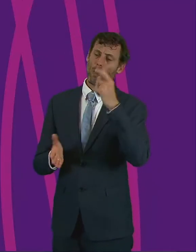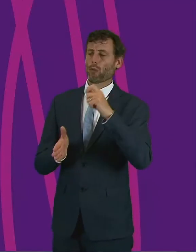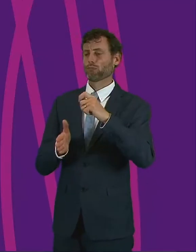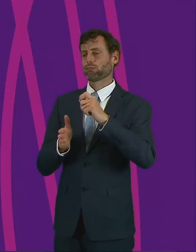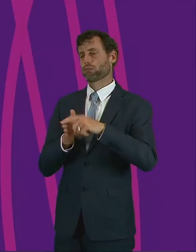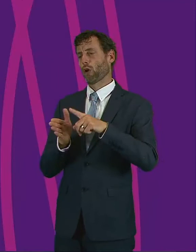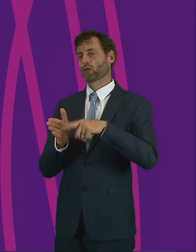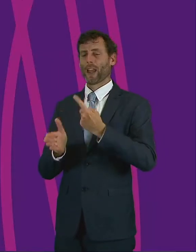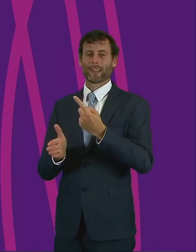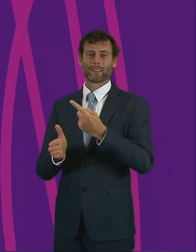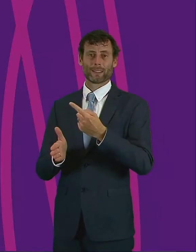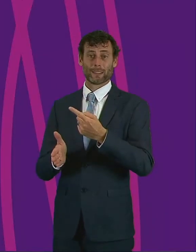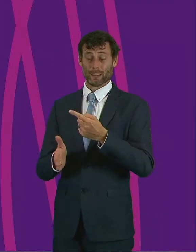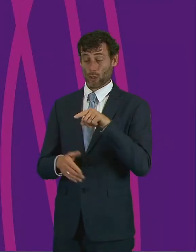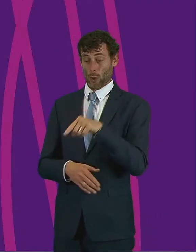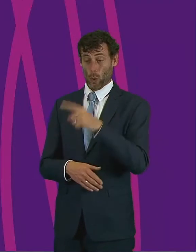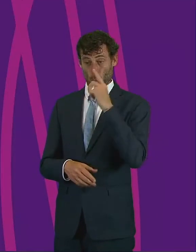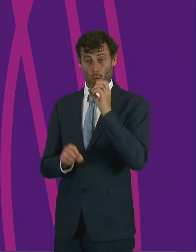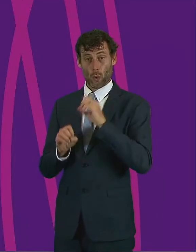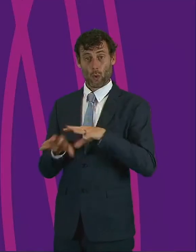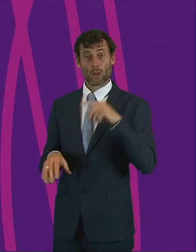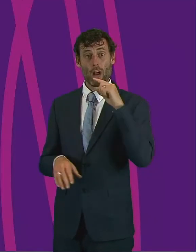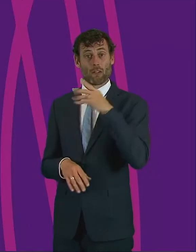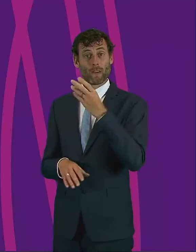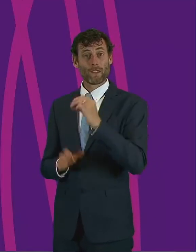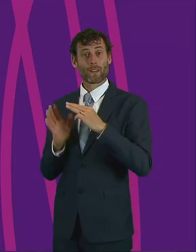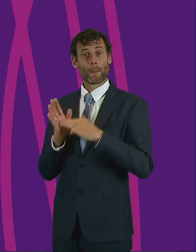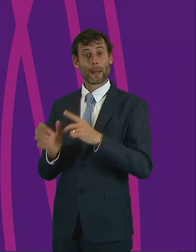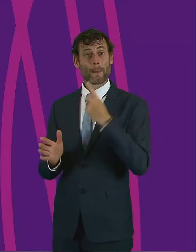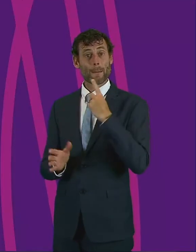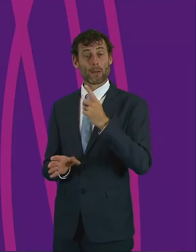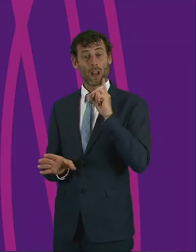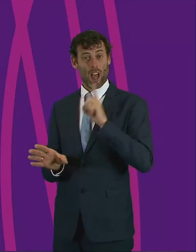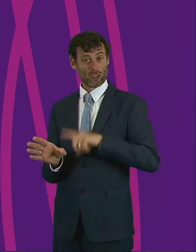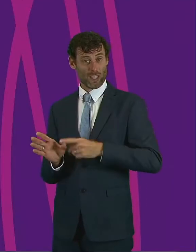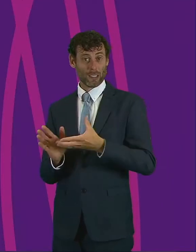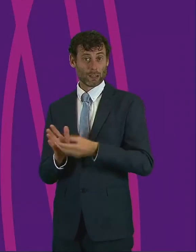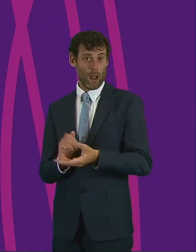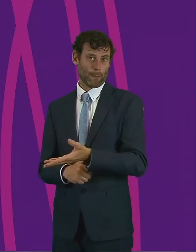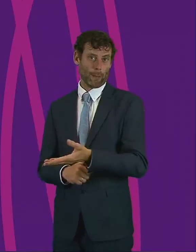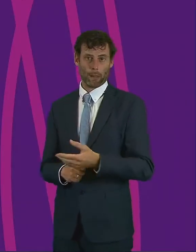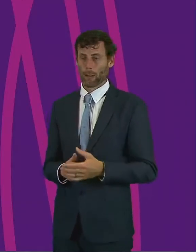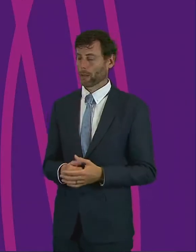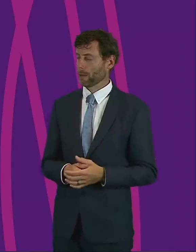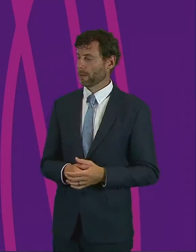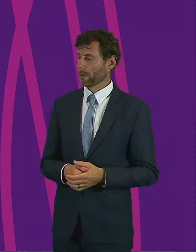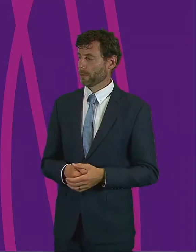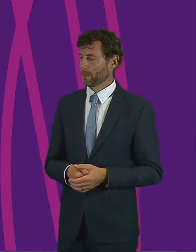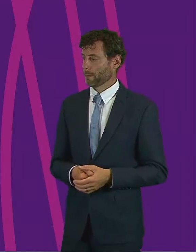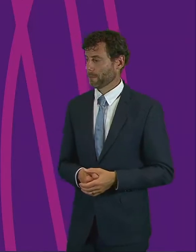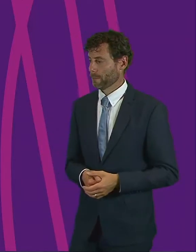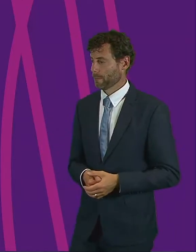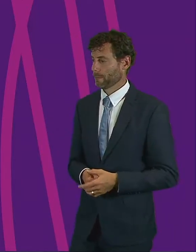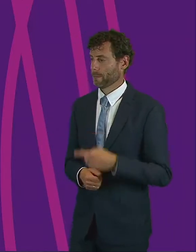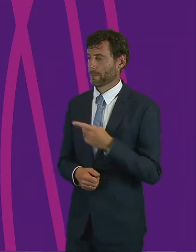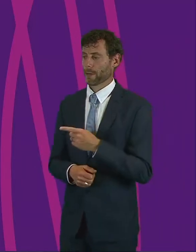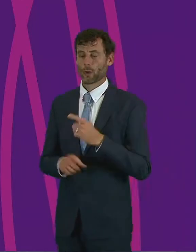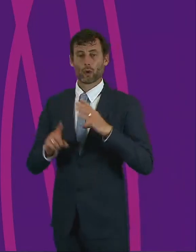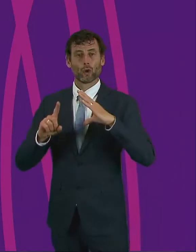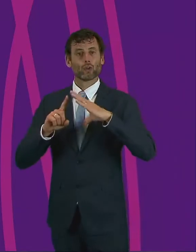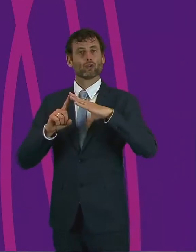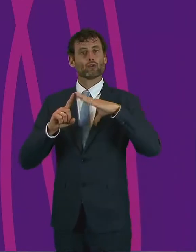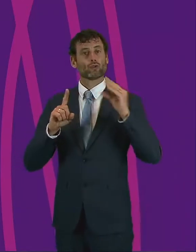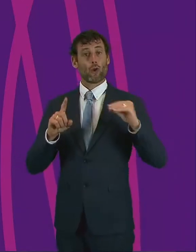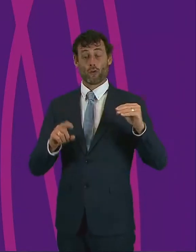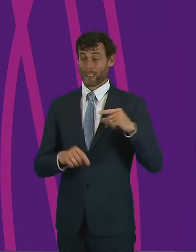in a loss of £150 million last year alone? Kate Forbes. Tories, instead of asking for